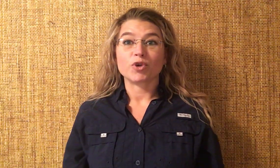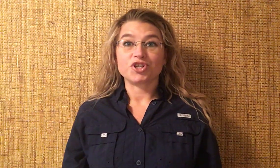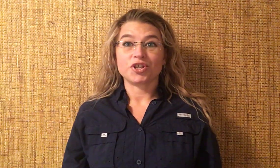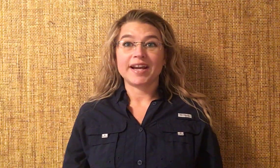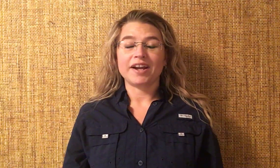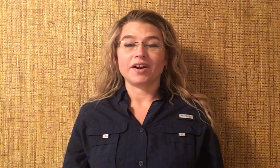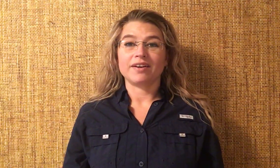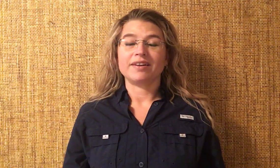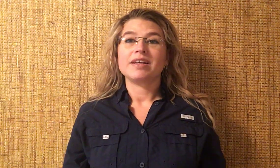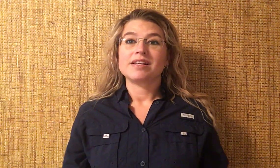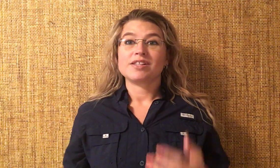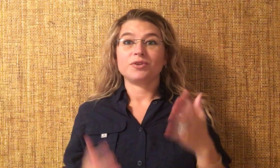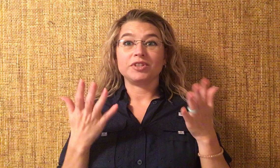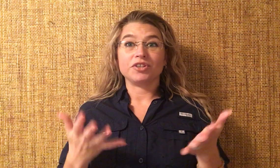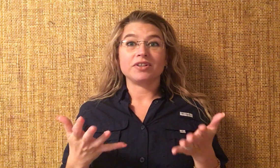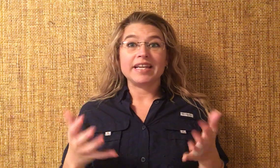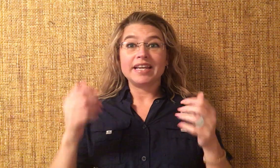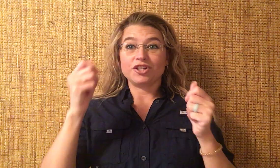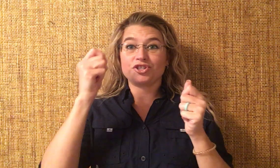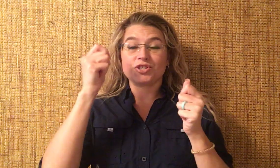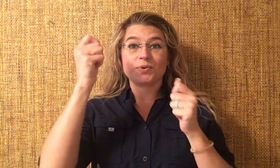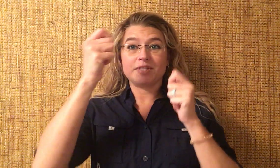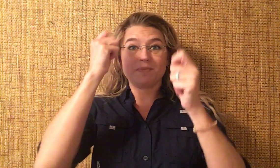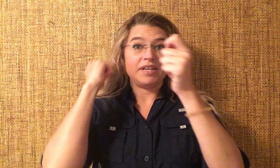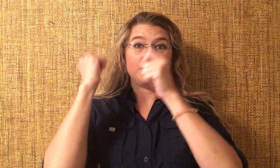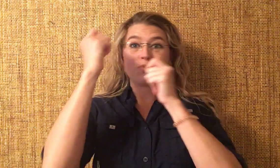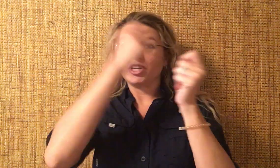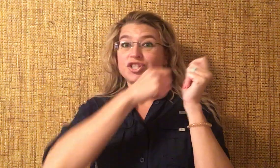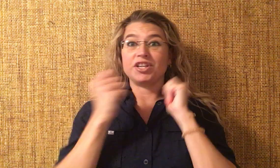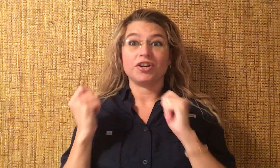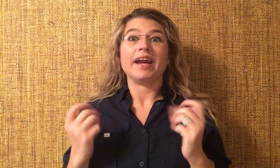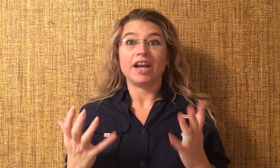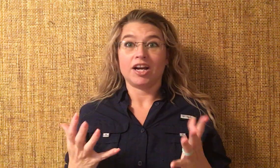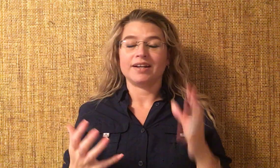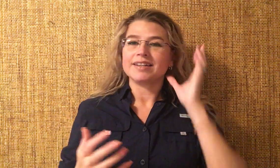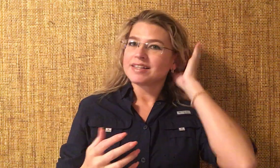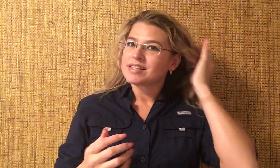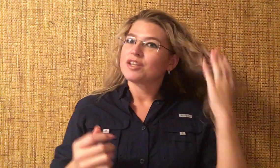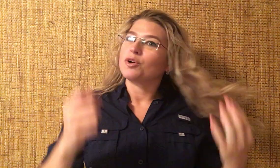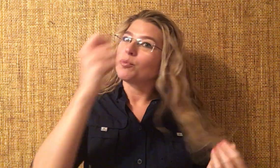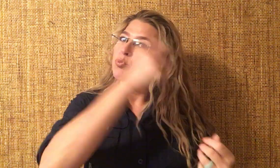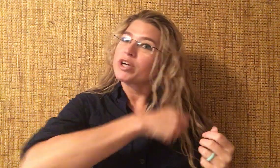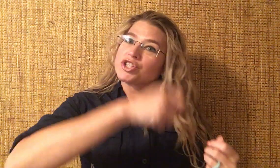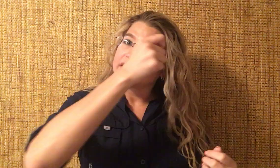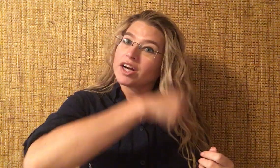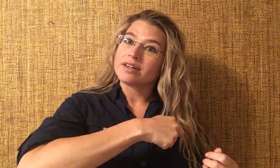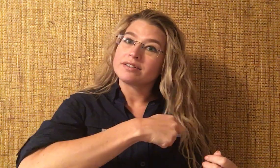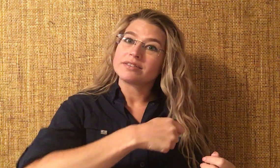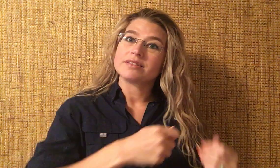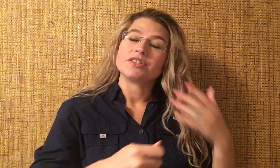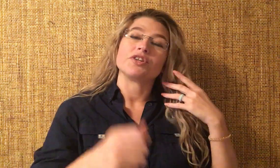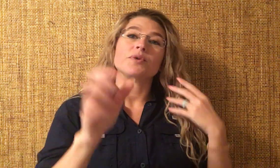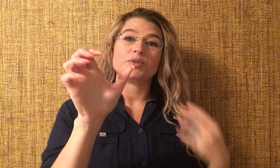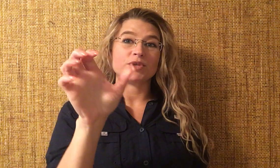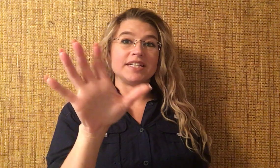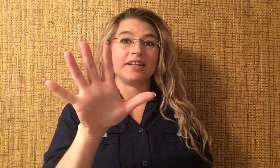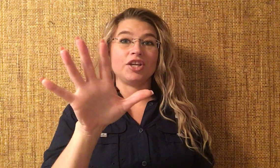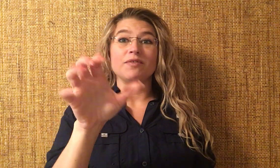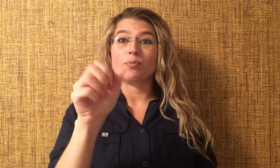Brush your hair. So literally you're just going to be brushing your hair. So brush hair. You're going to pretend like you have a